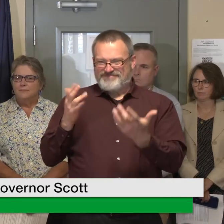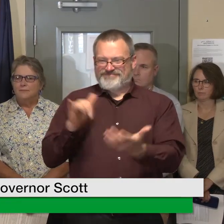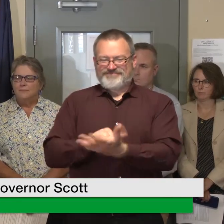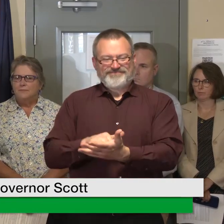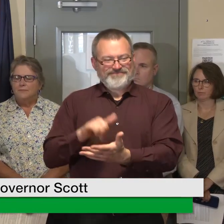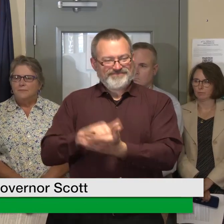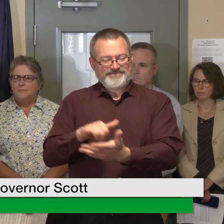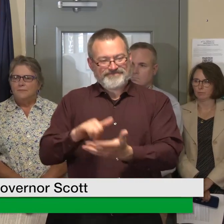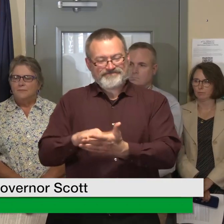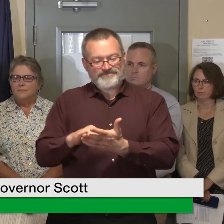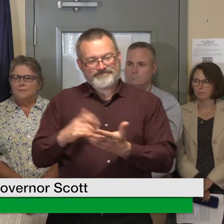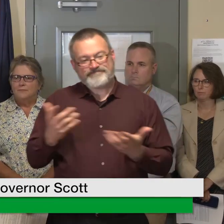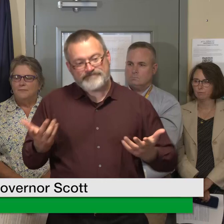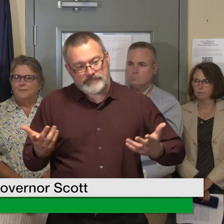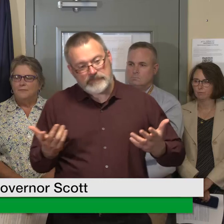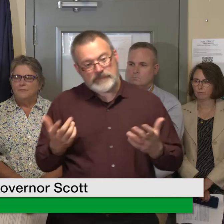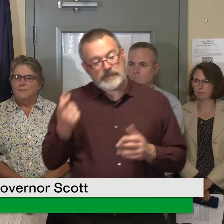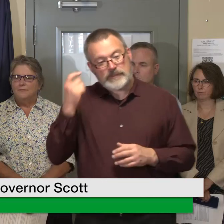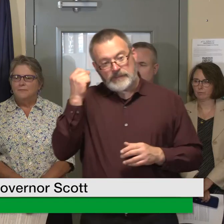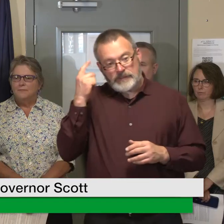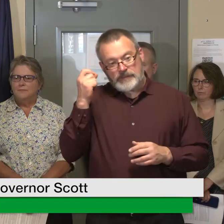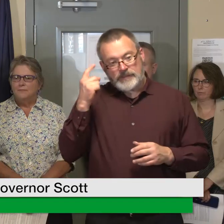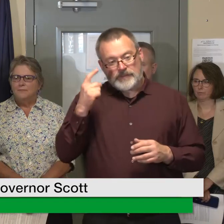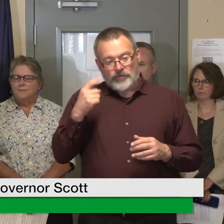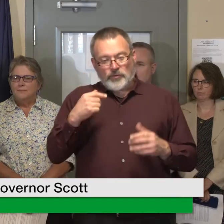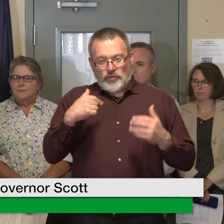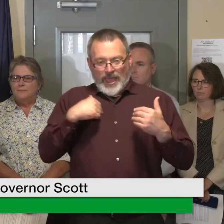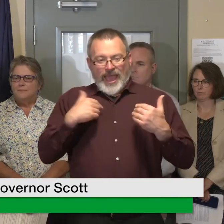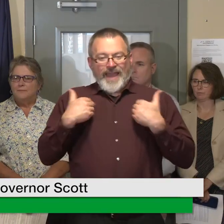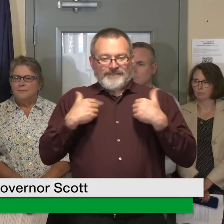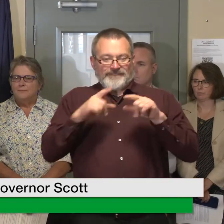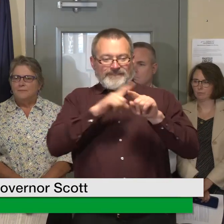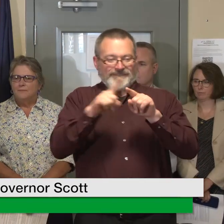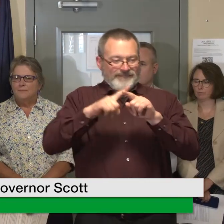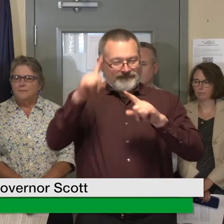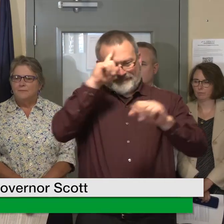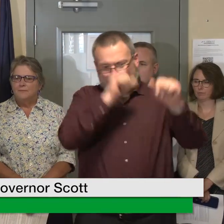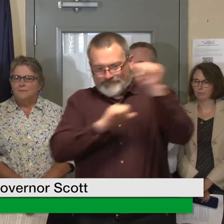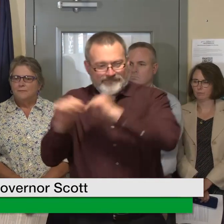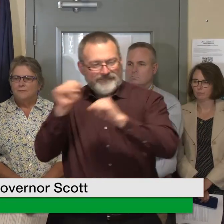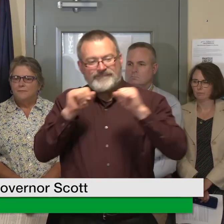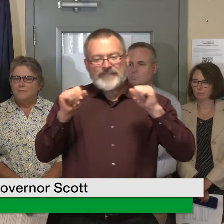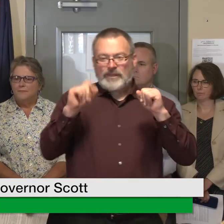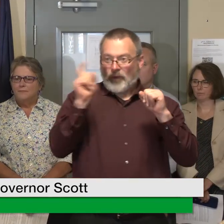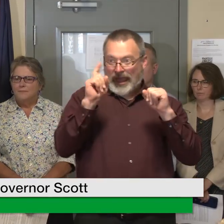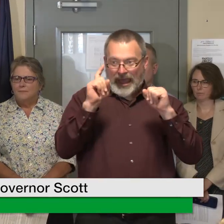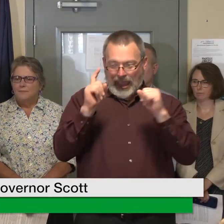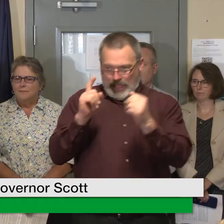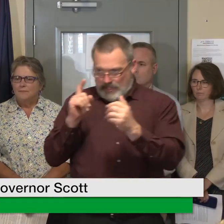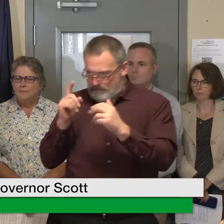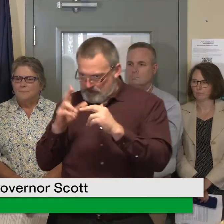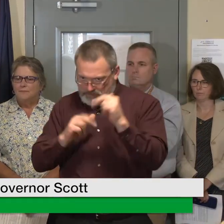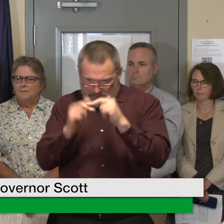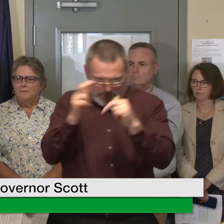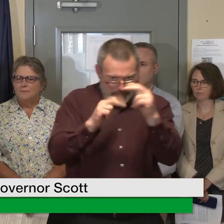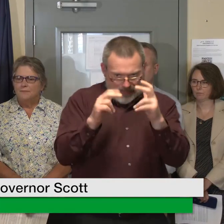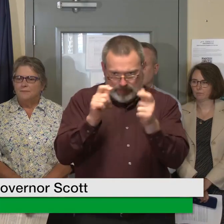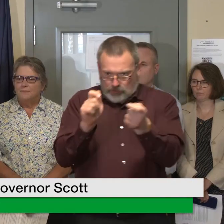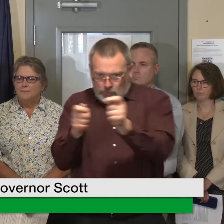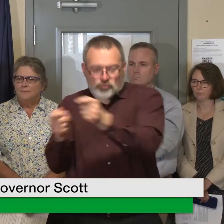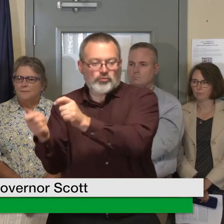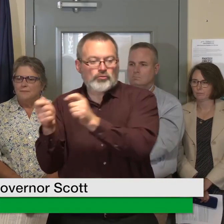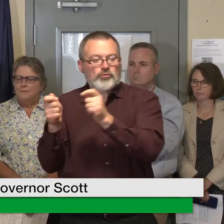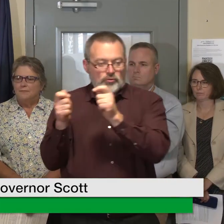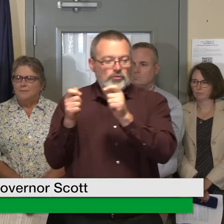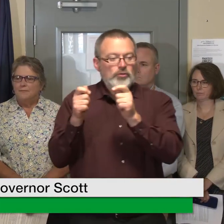I think there are ways to make sure we're taking full advantage of the facilities we do have, and then it will be other strategies